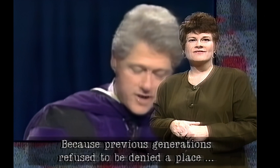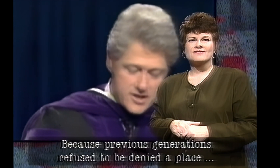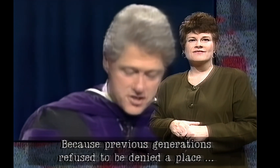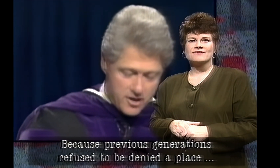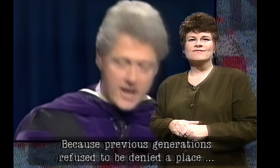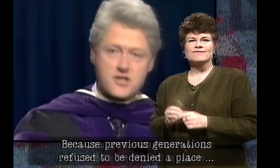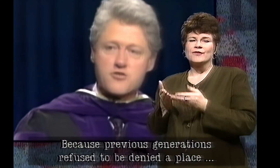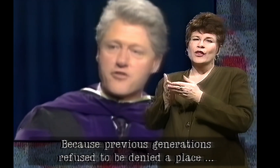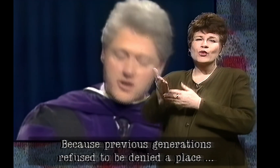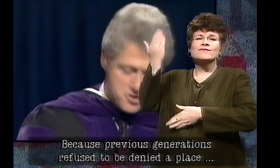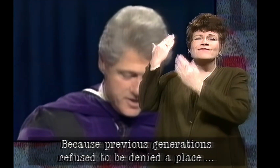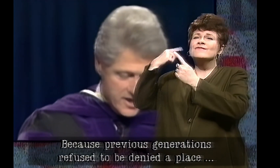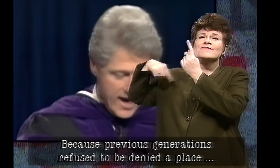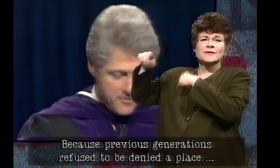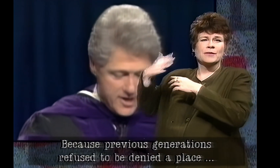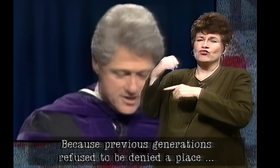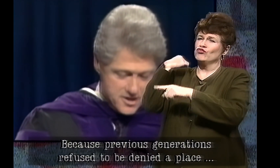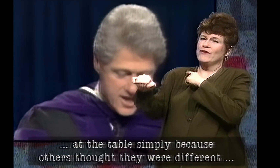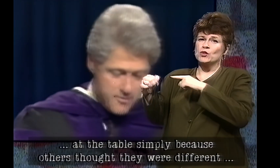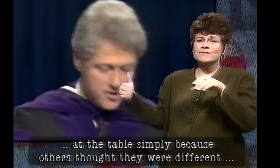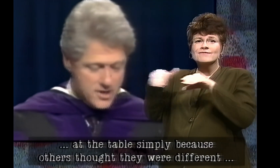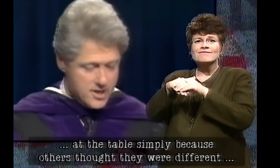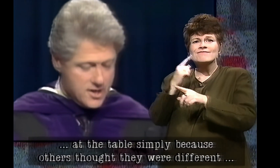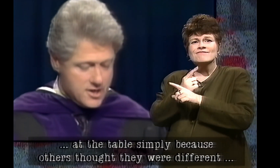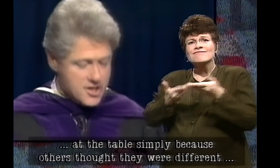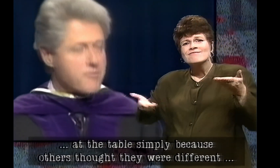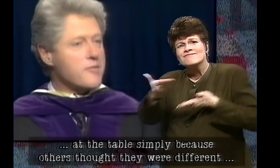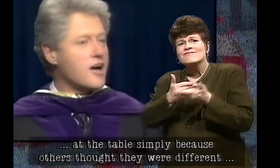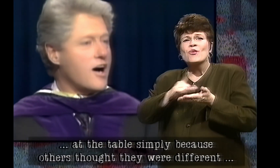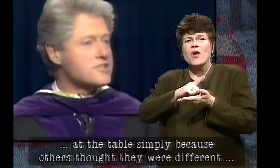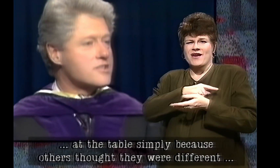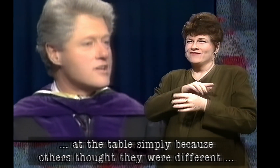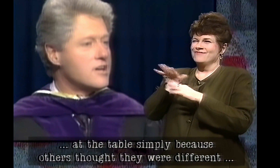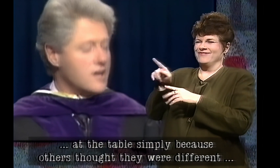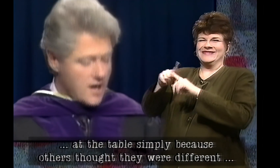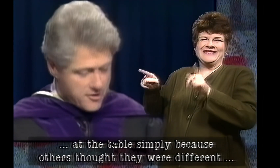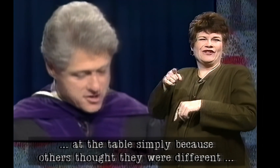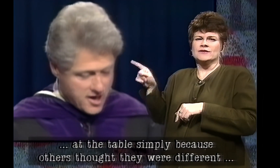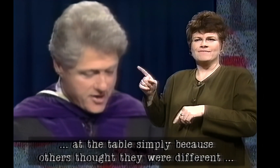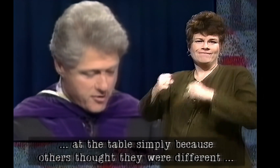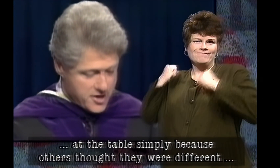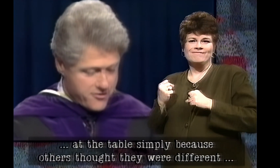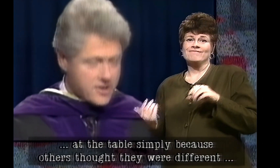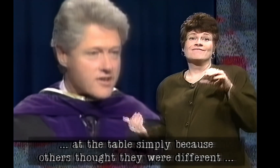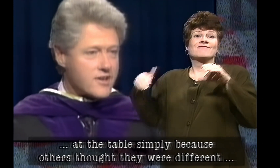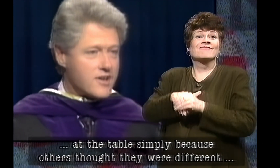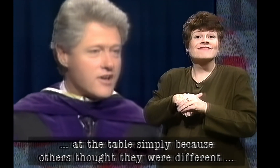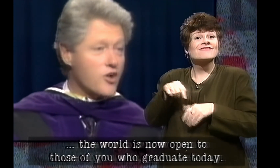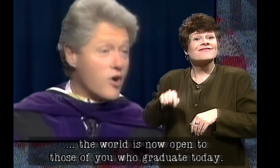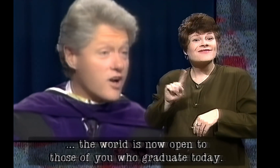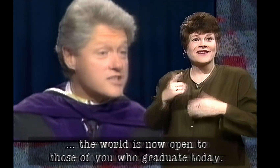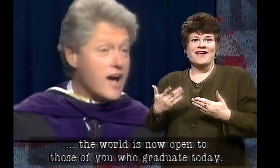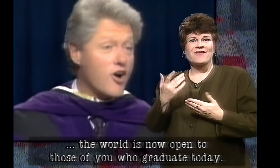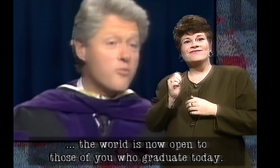Because previous generations refused to be denied a place at the table simply because others thought they were different,